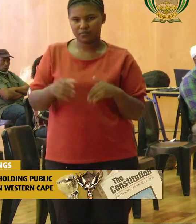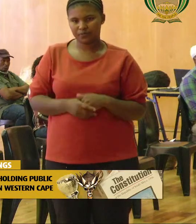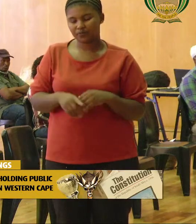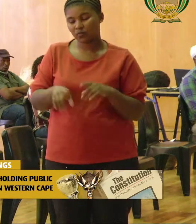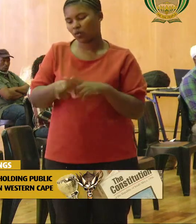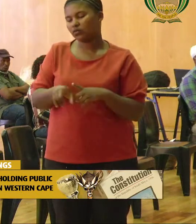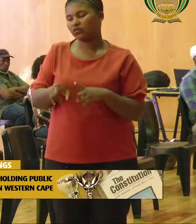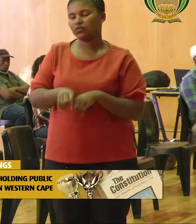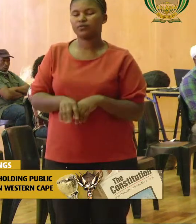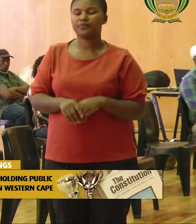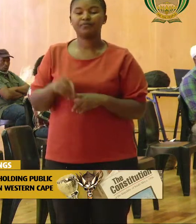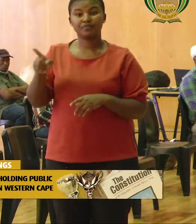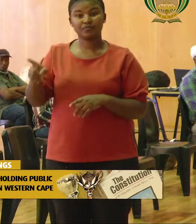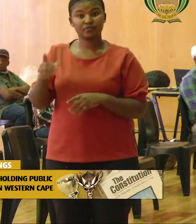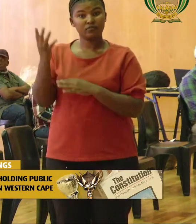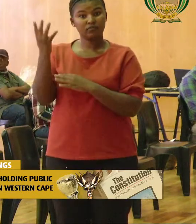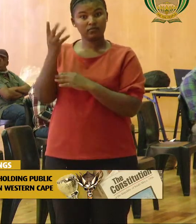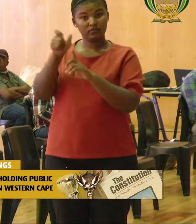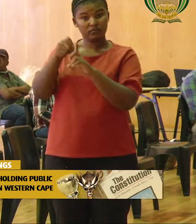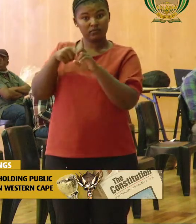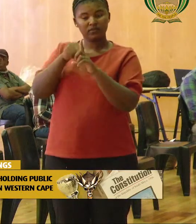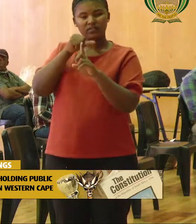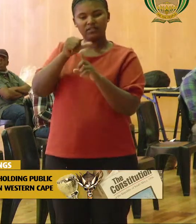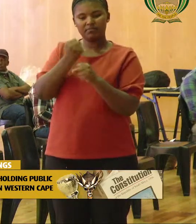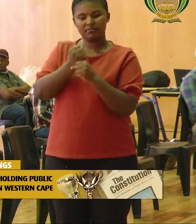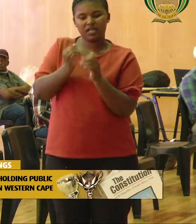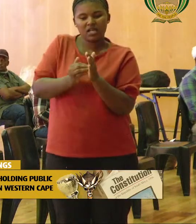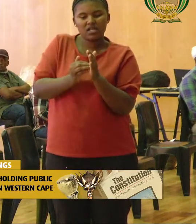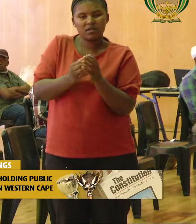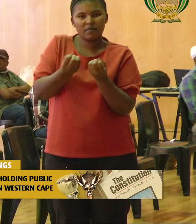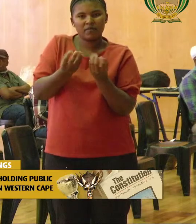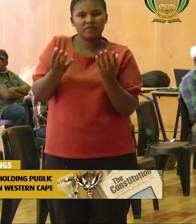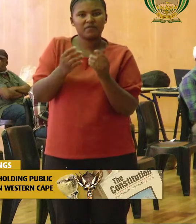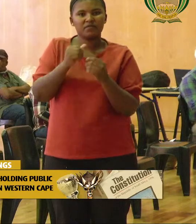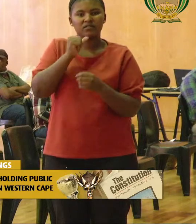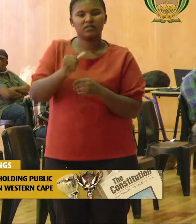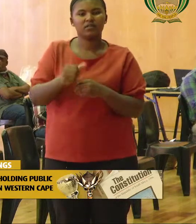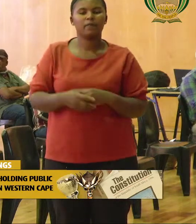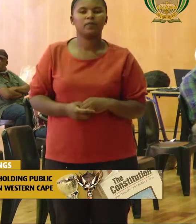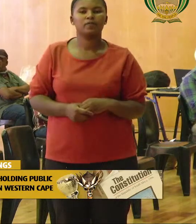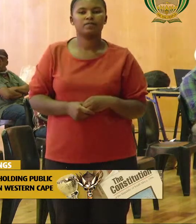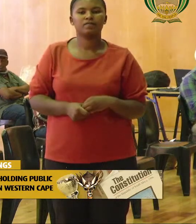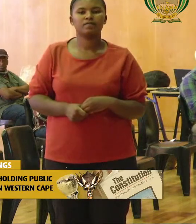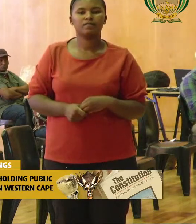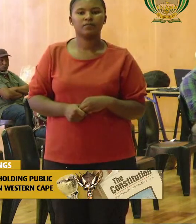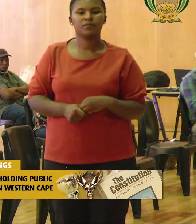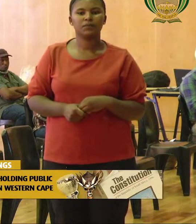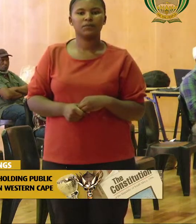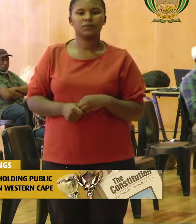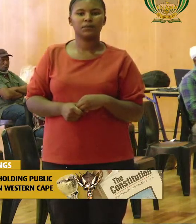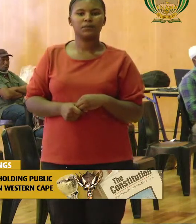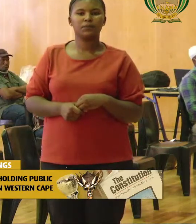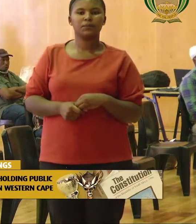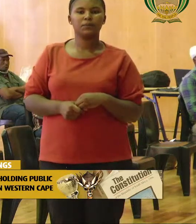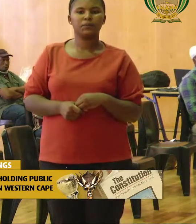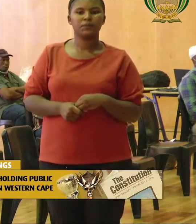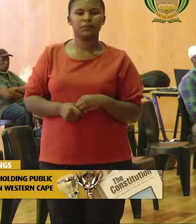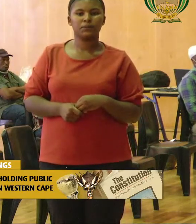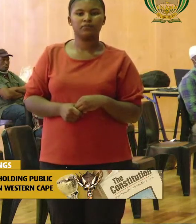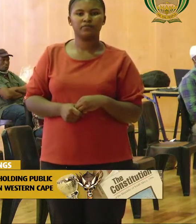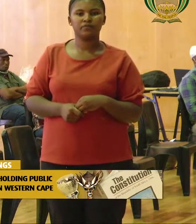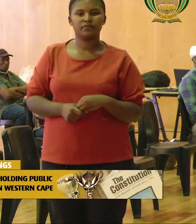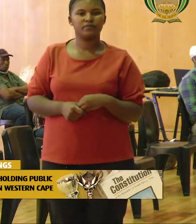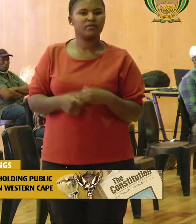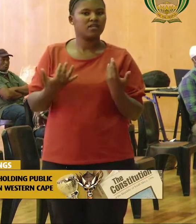And he also made an example of a person who might